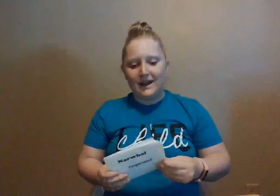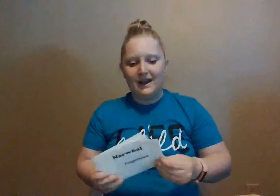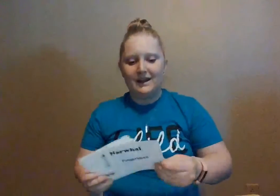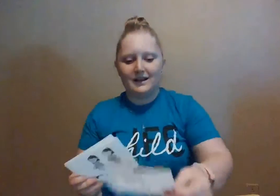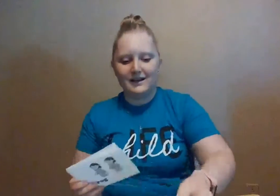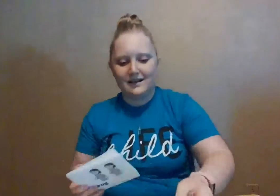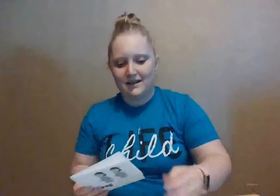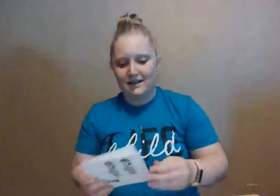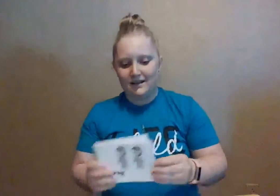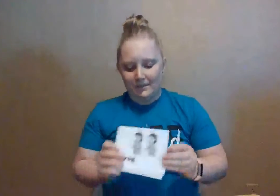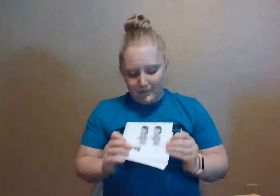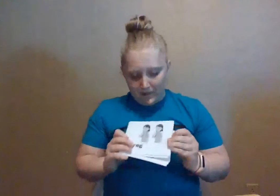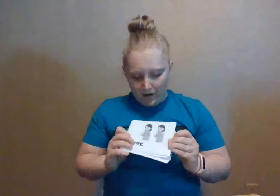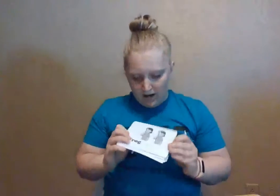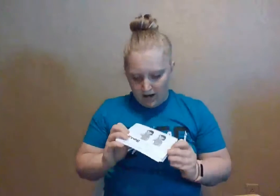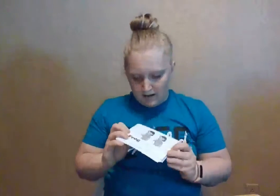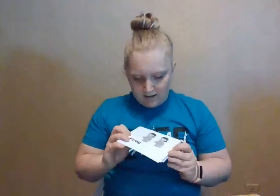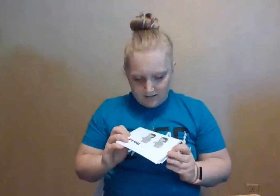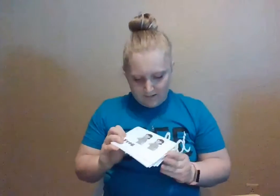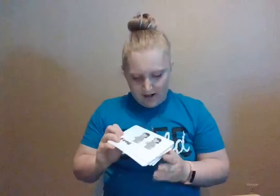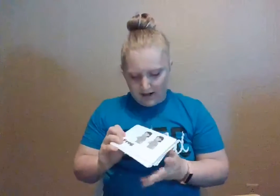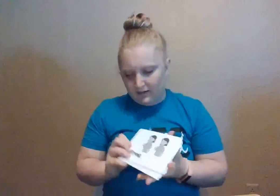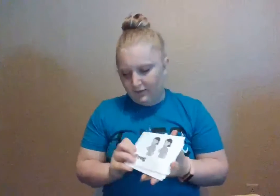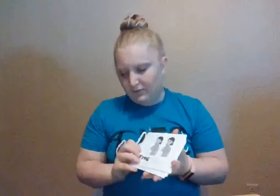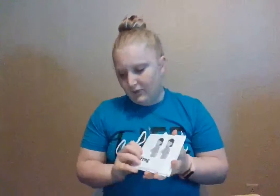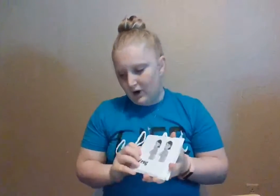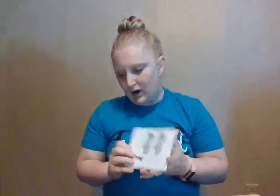Perfect. All right, our next sign is frog.